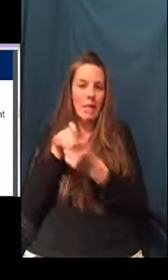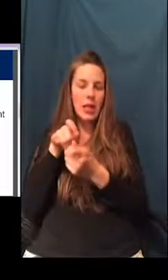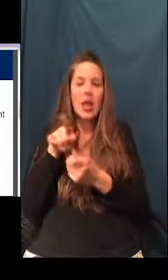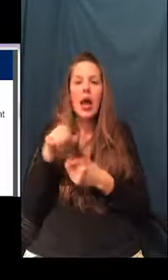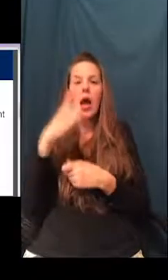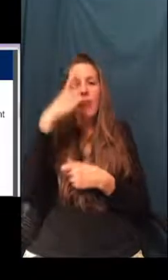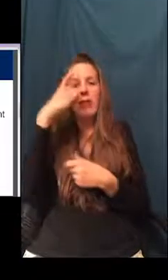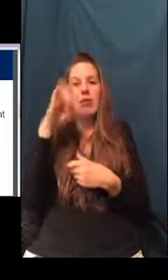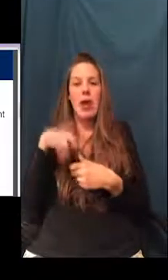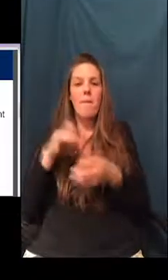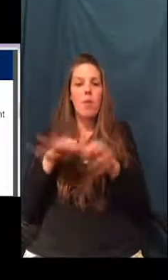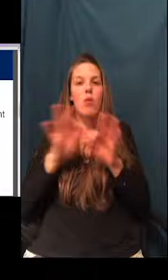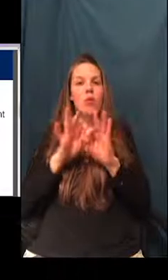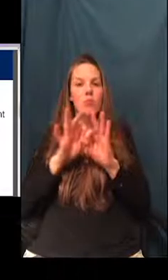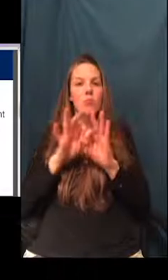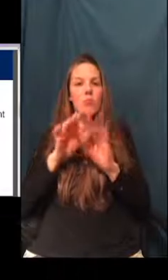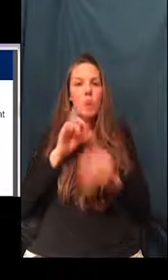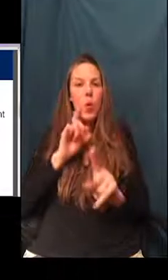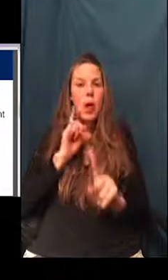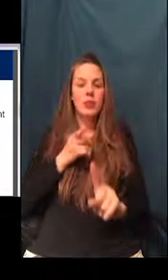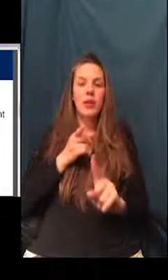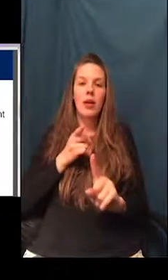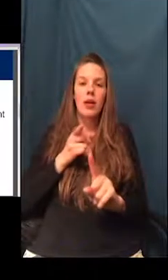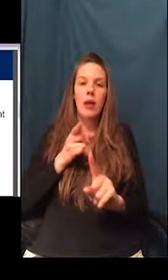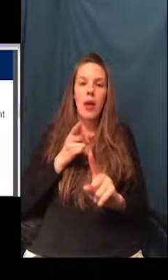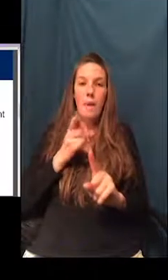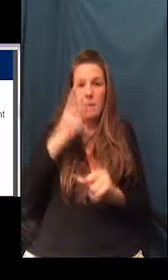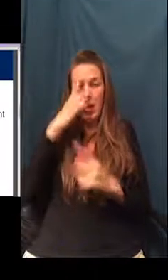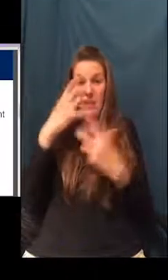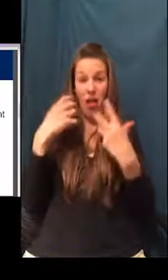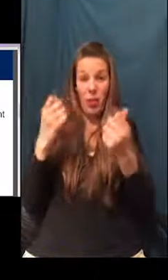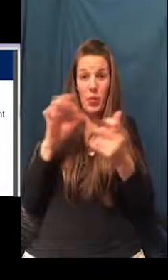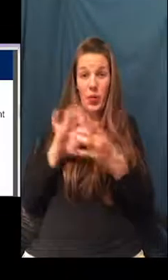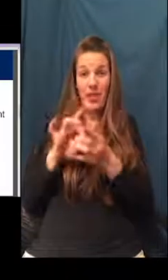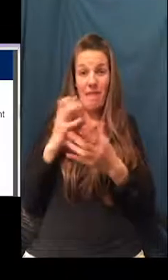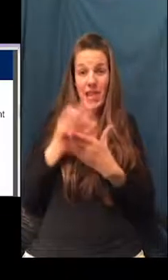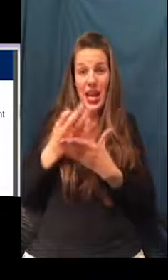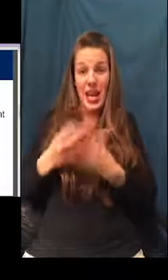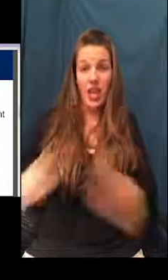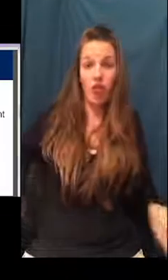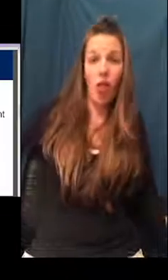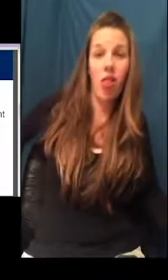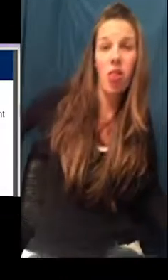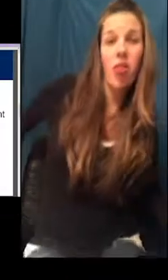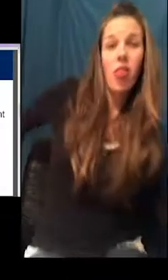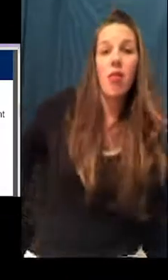particular. I do think it brings up a good point about mental health related to financial